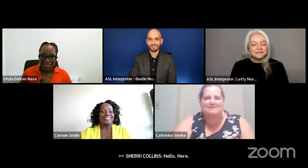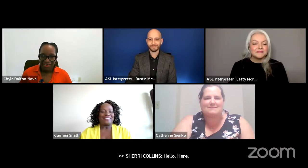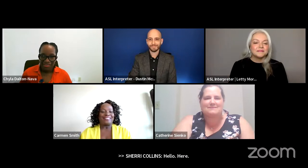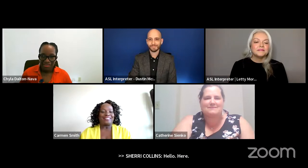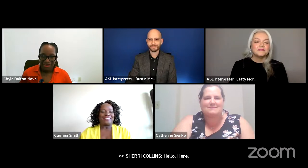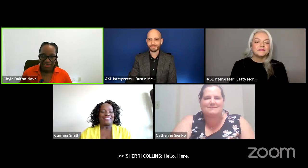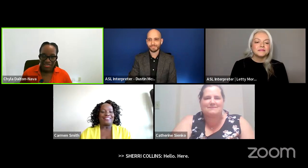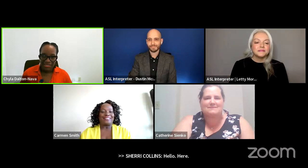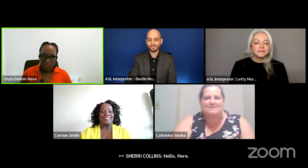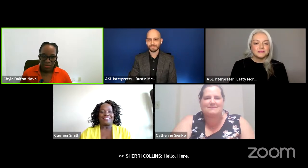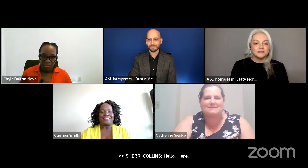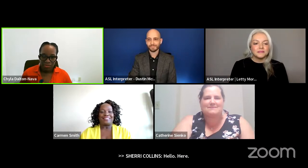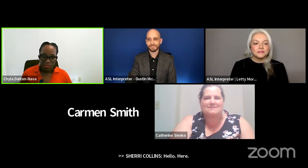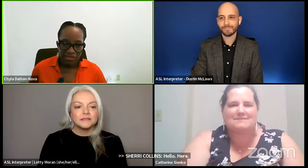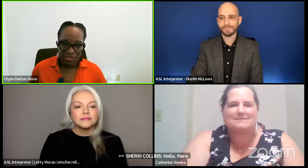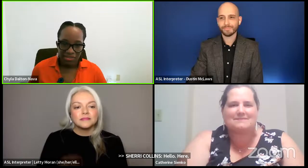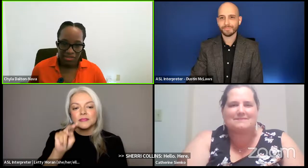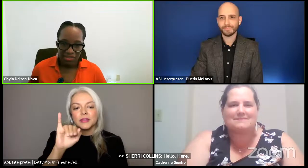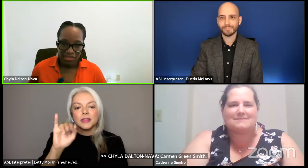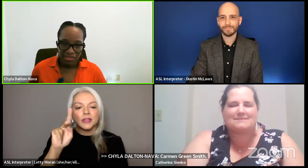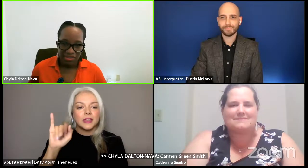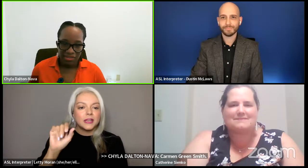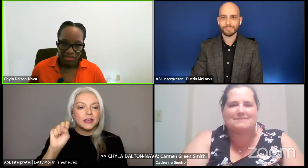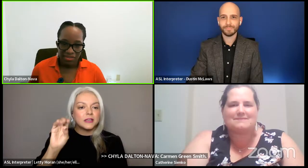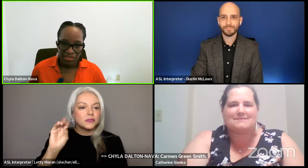Here. Nikki Sukup.